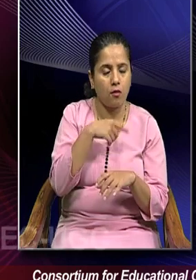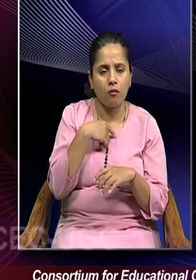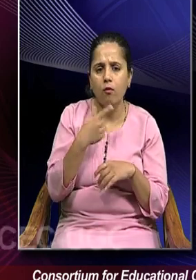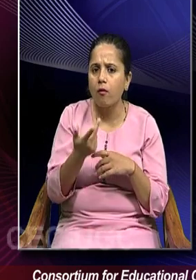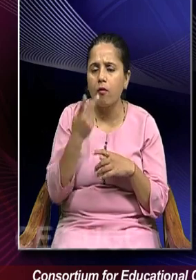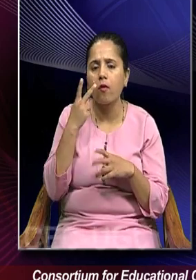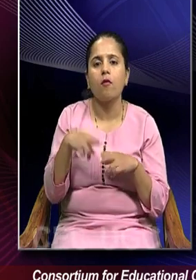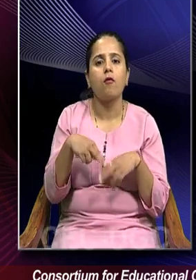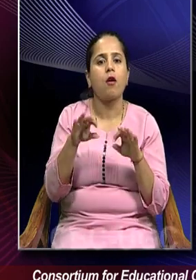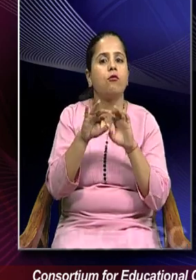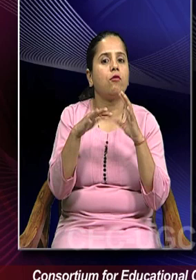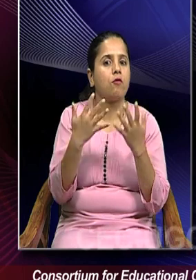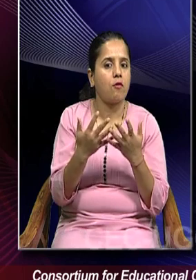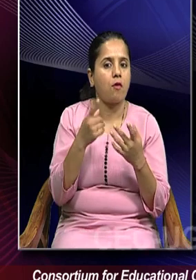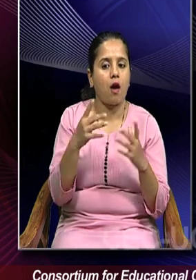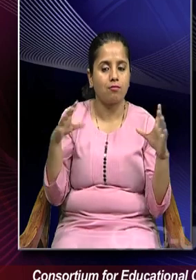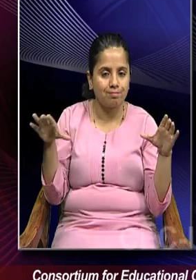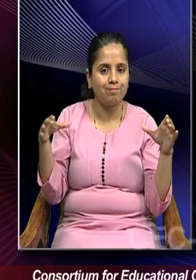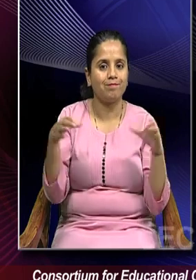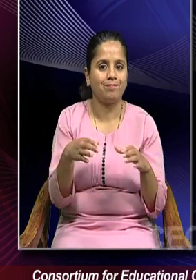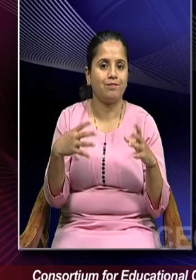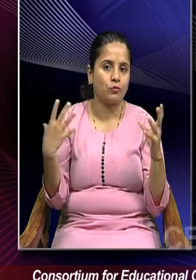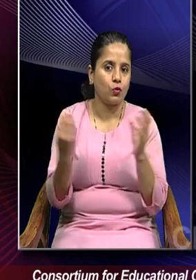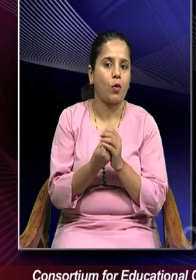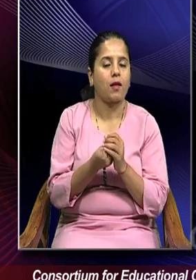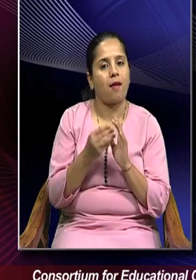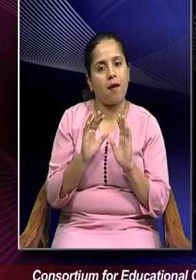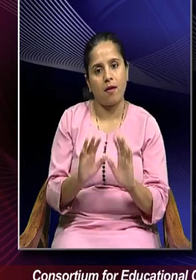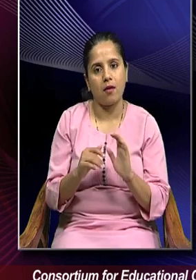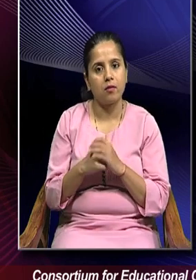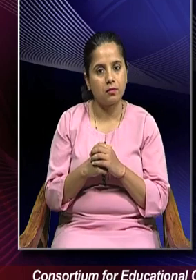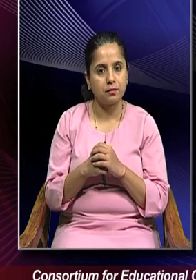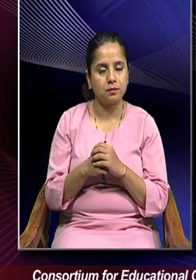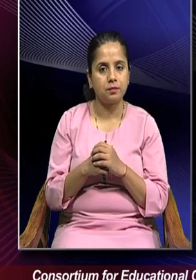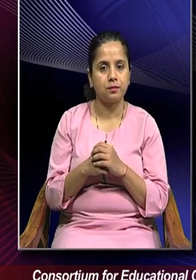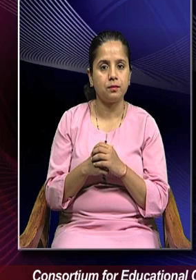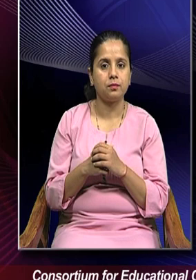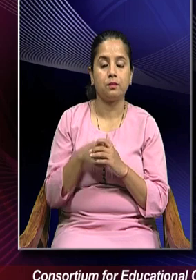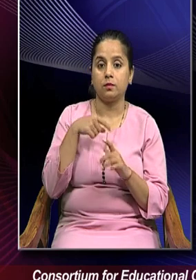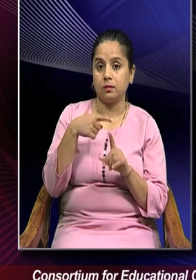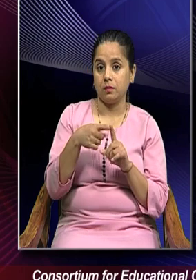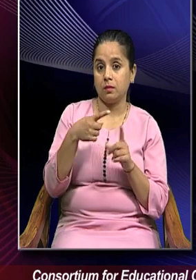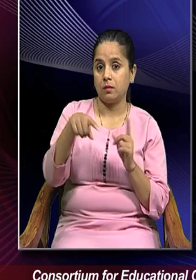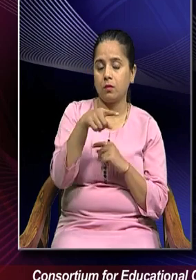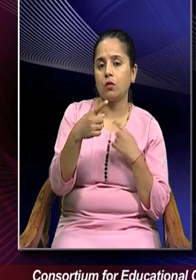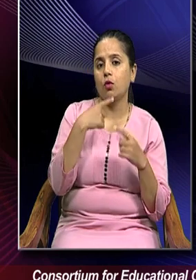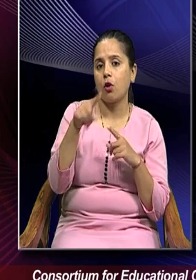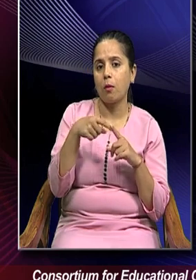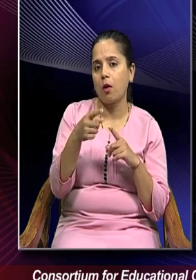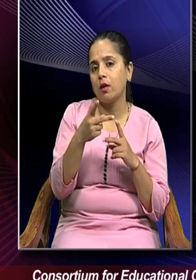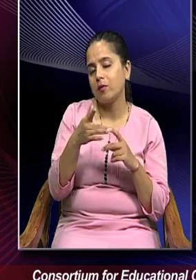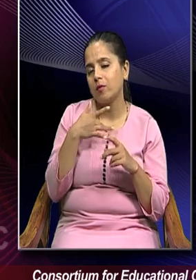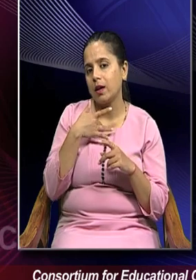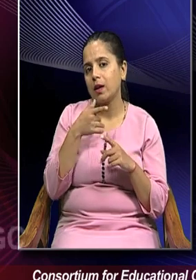finally family comes together as well. And when you talk about such kind